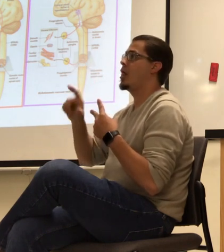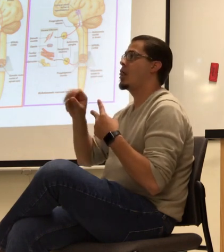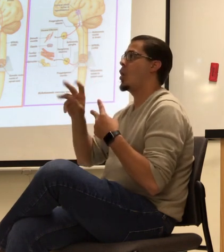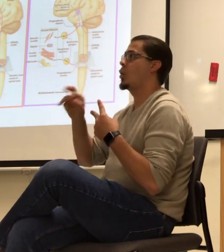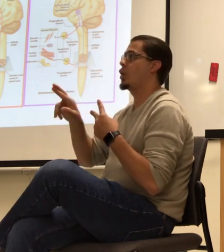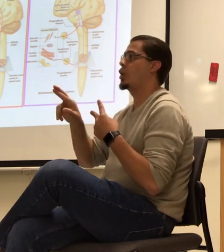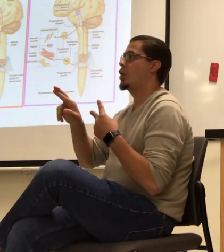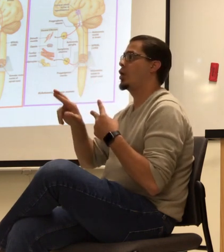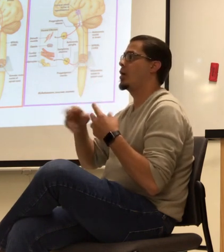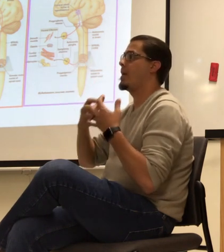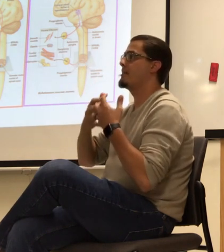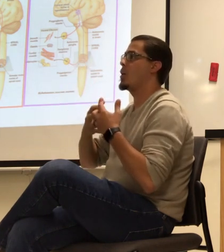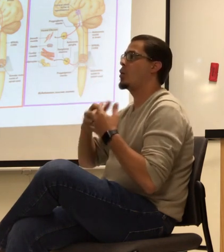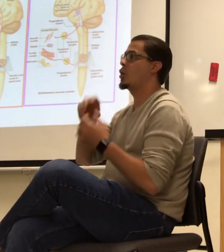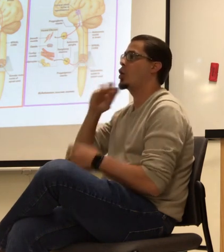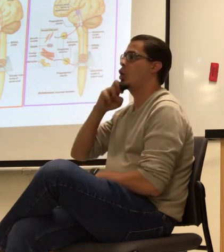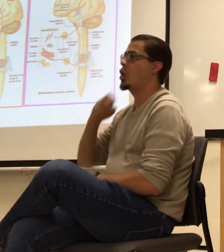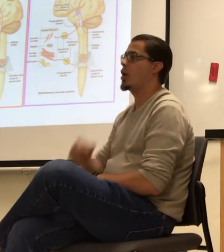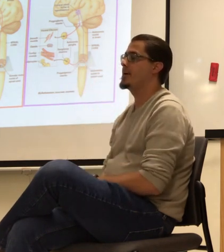motor